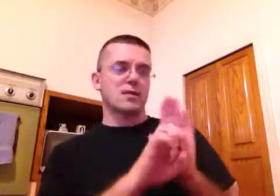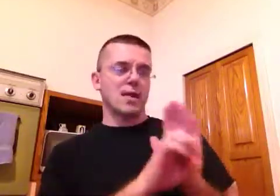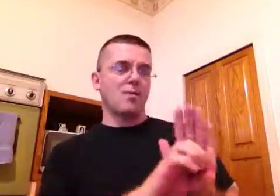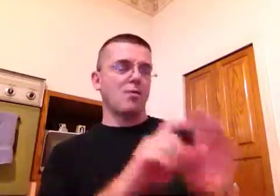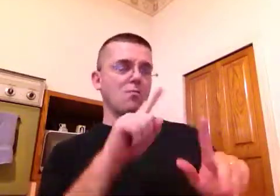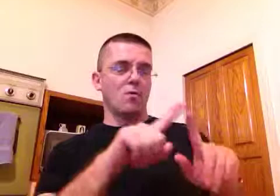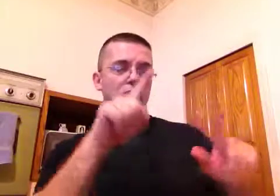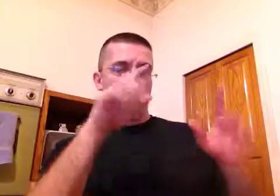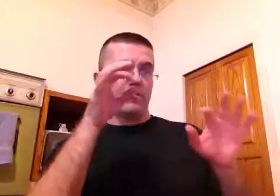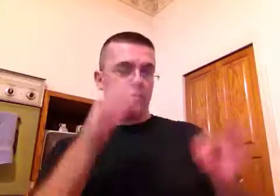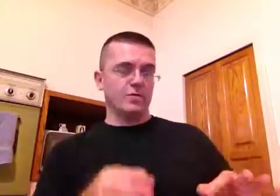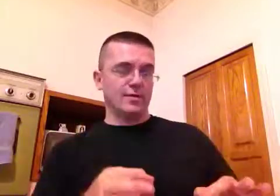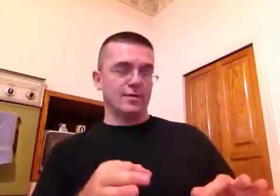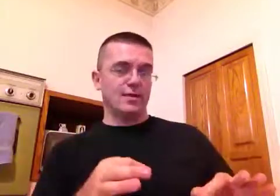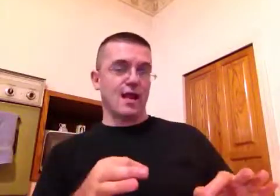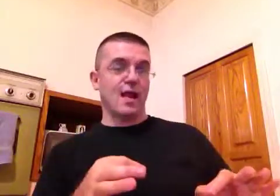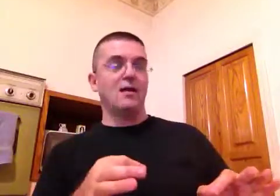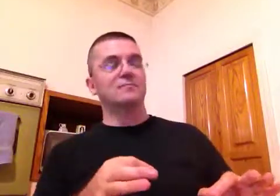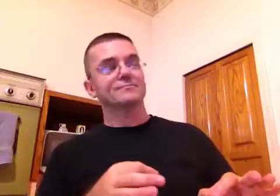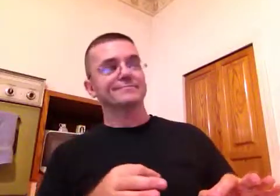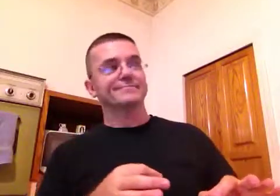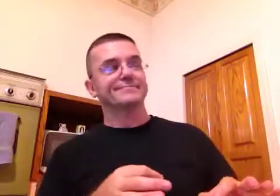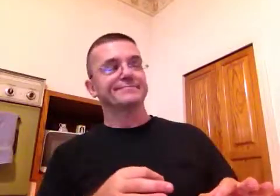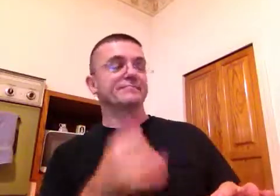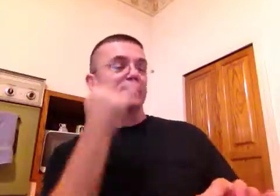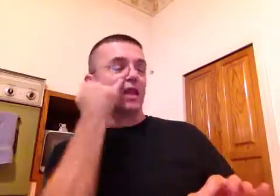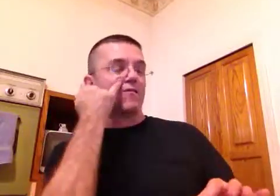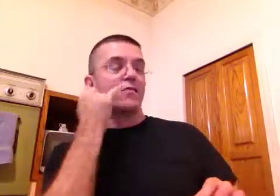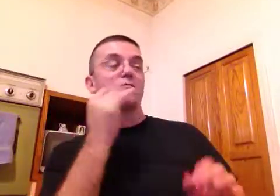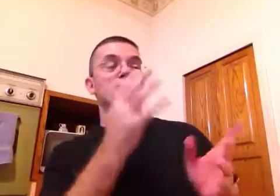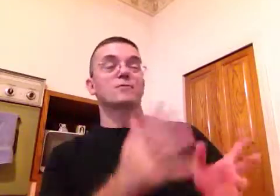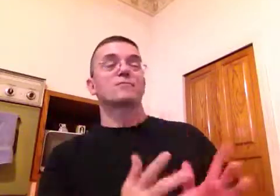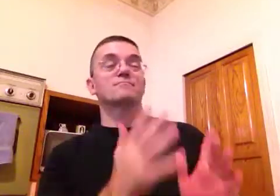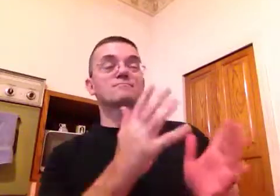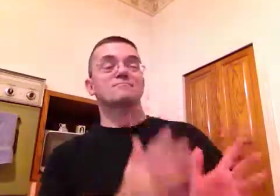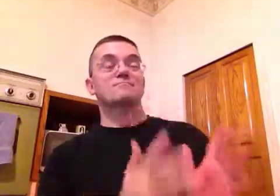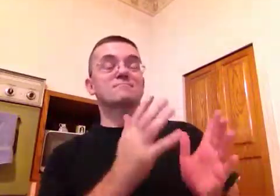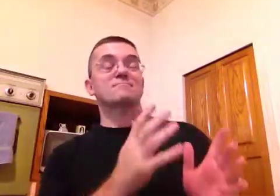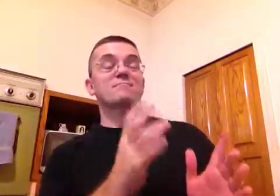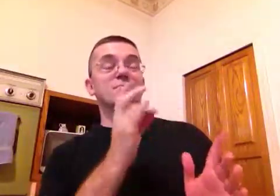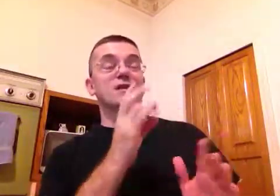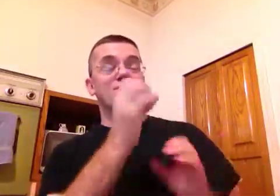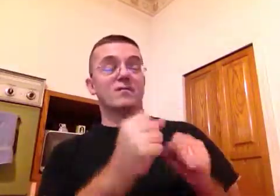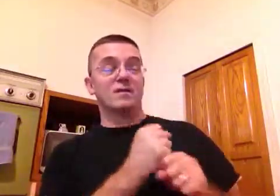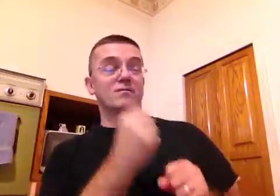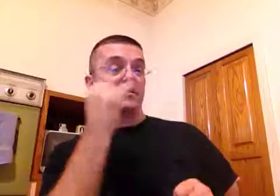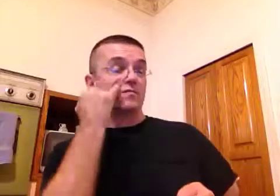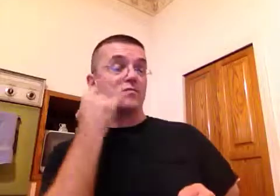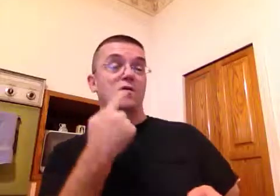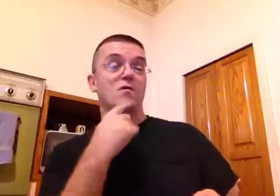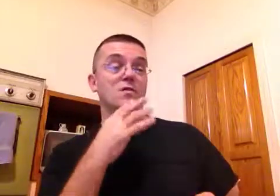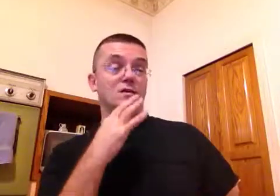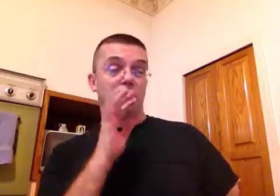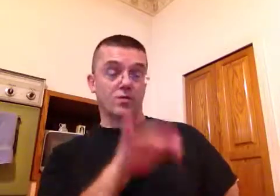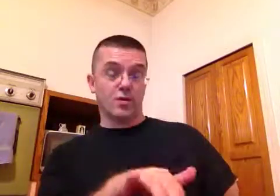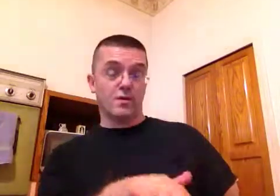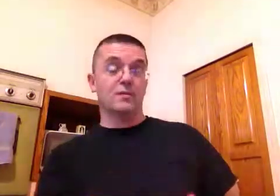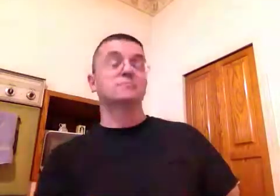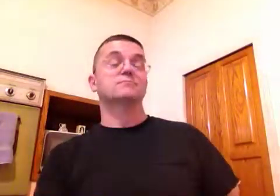have to decide, if you're going to leave it alone for real at least 7 years. If you are, like you're talking about, then what I would tell you to